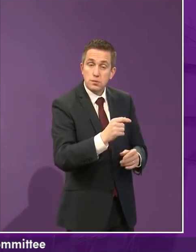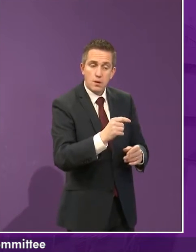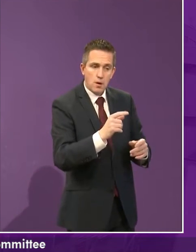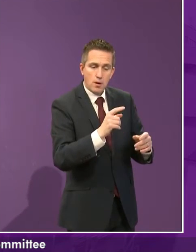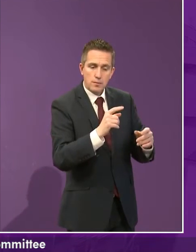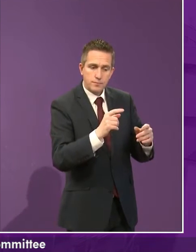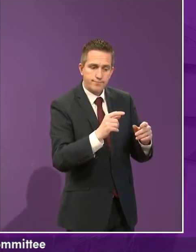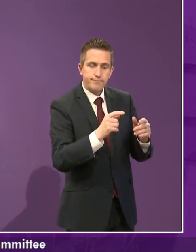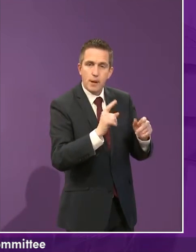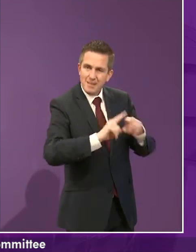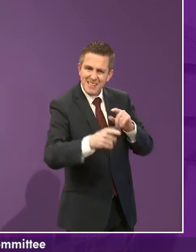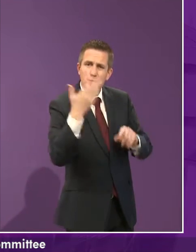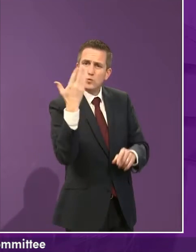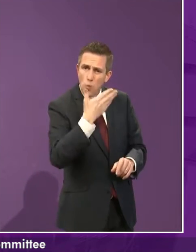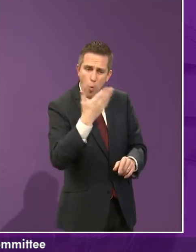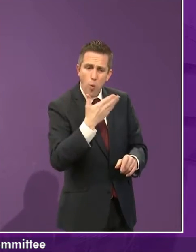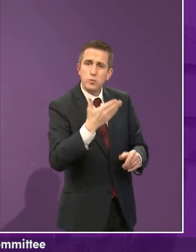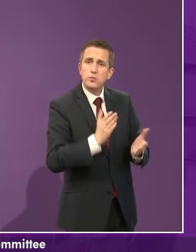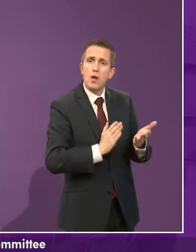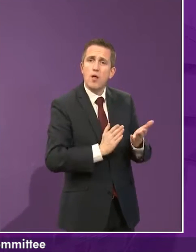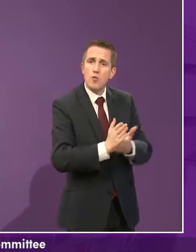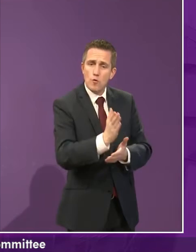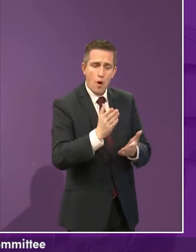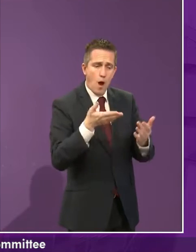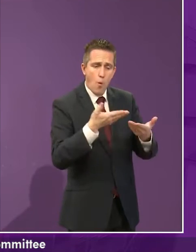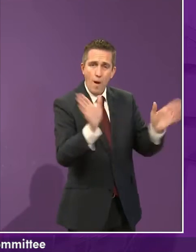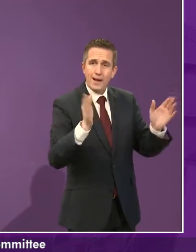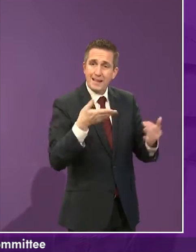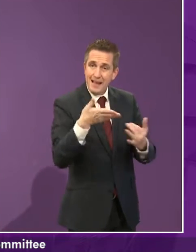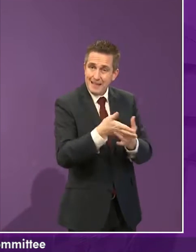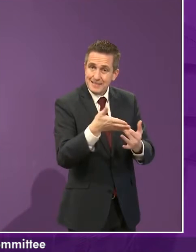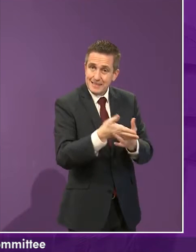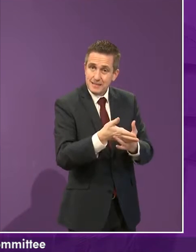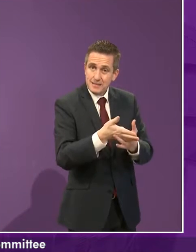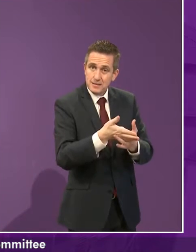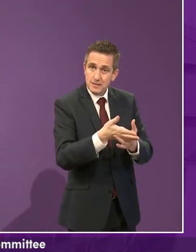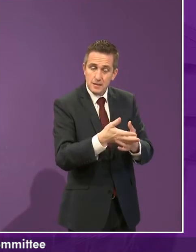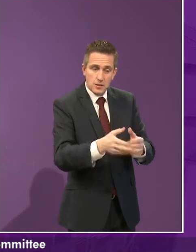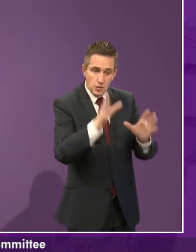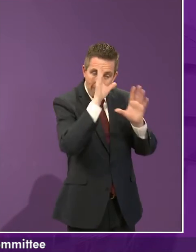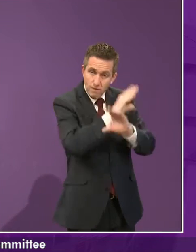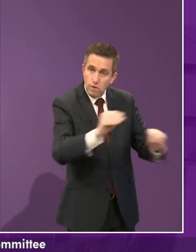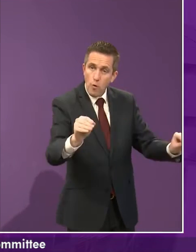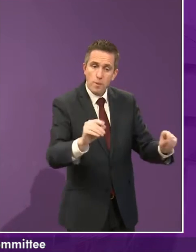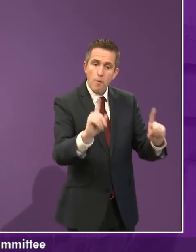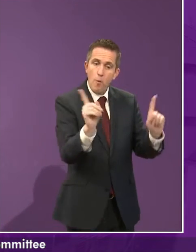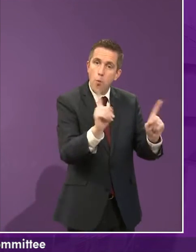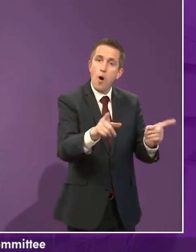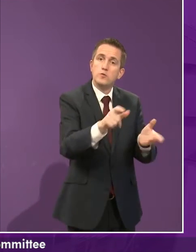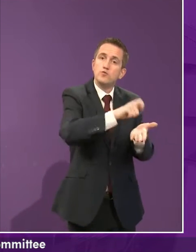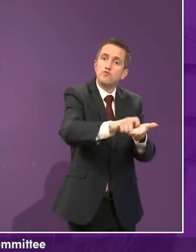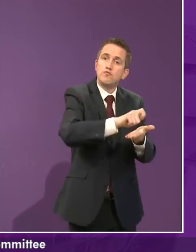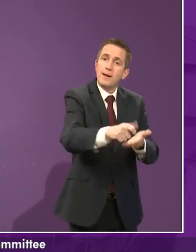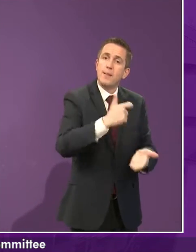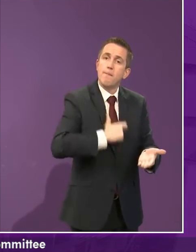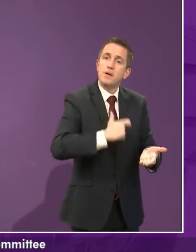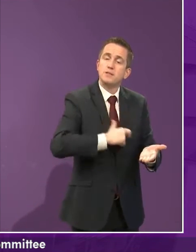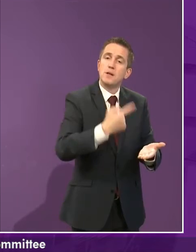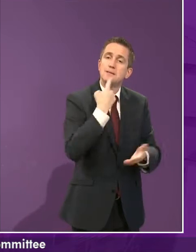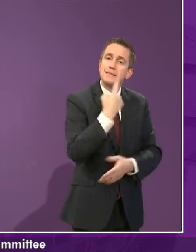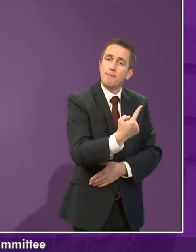particular schools through our widening access as well, to explain the kind of things that we're looking for in the personal